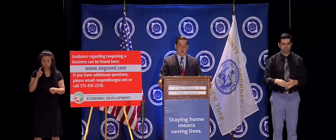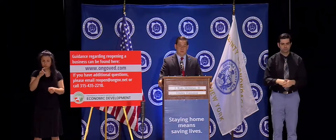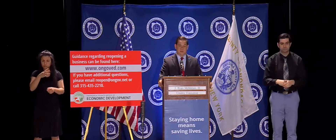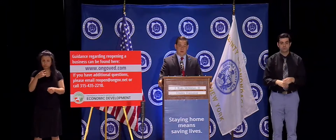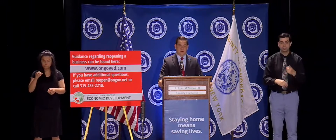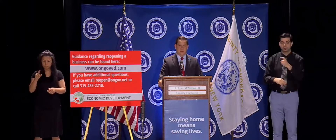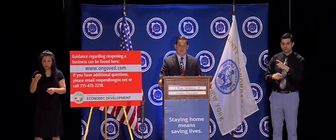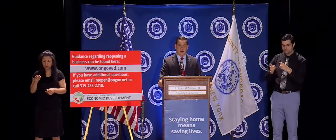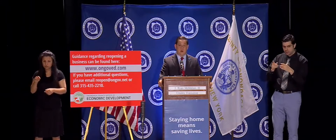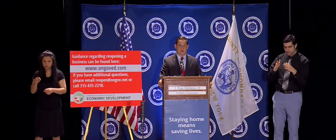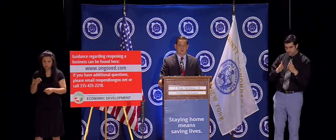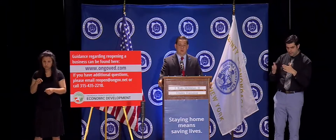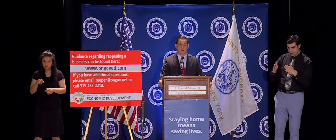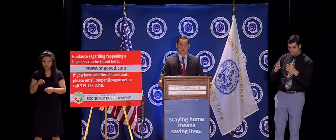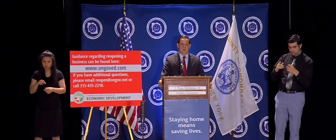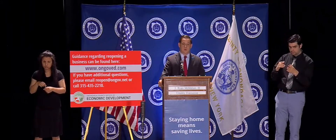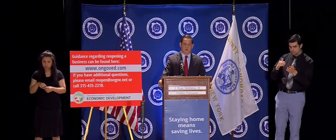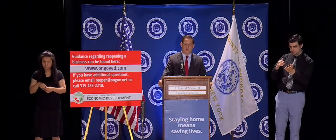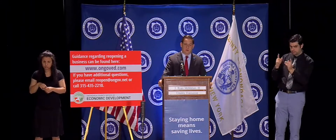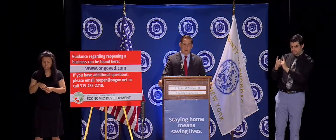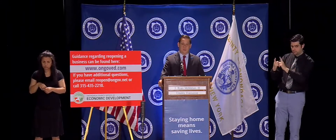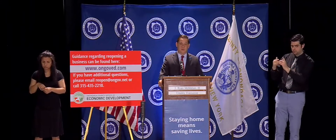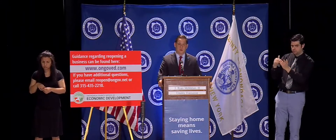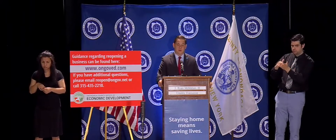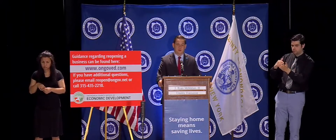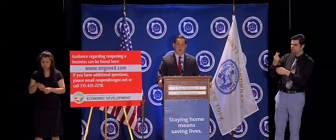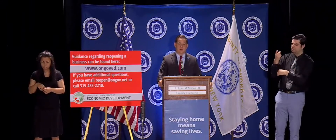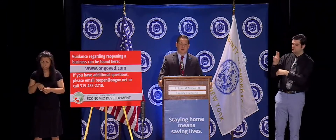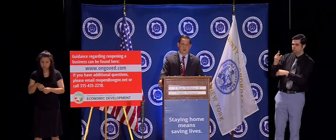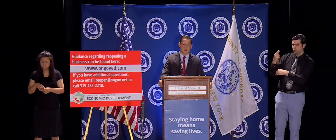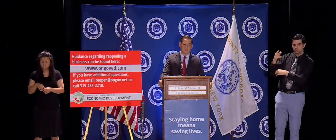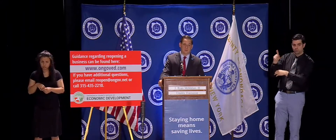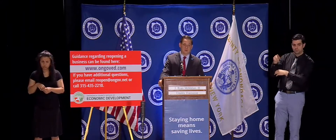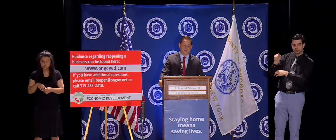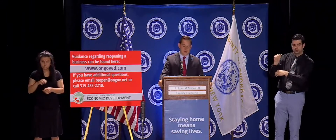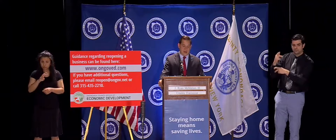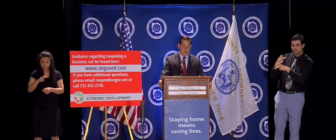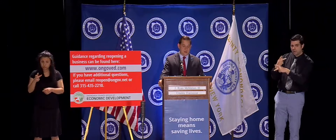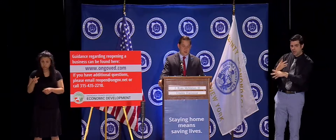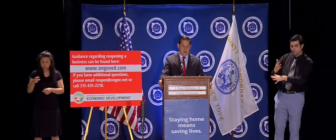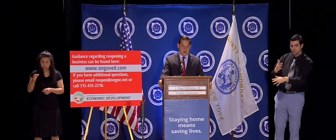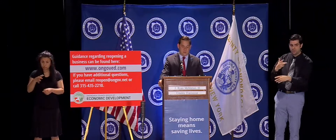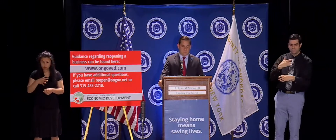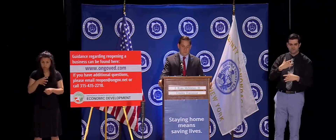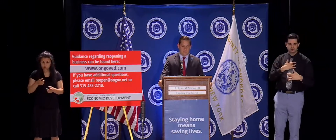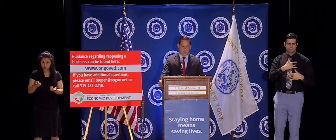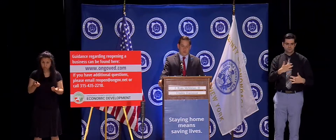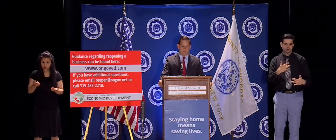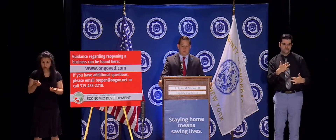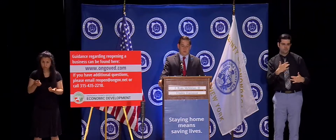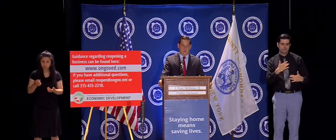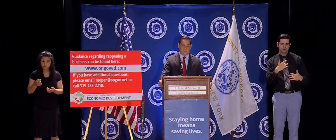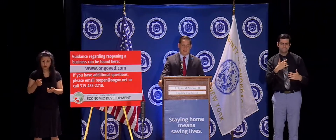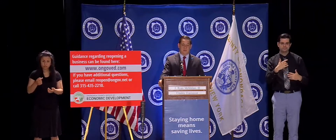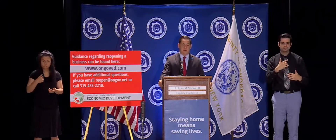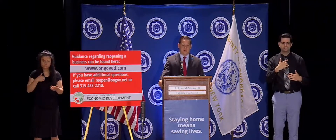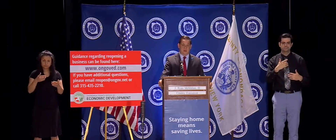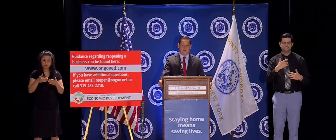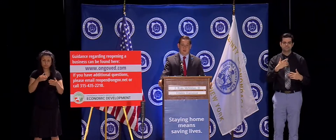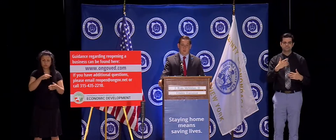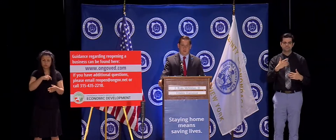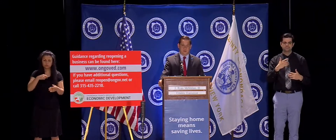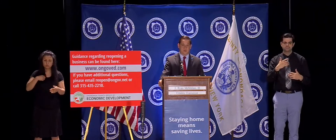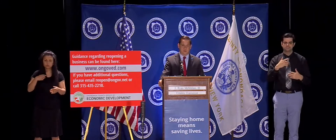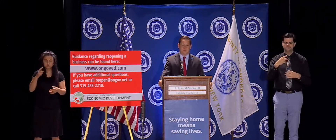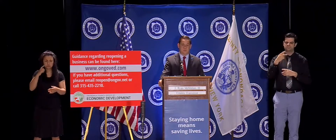Dr. Gupta and I meet together every day for an hour, so we go over a lot of material each day. There's just not, the depth of